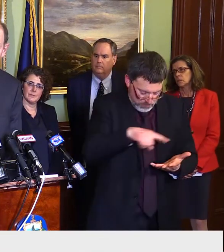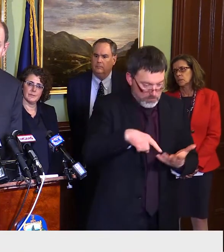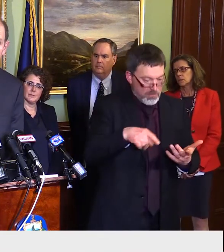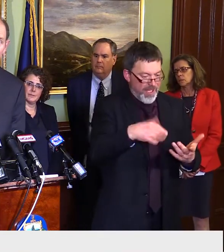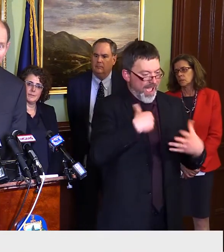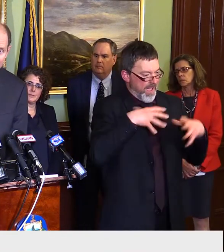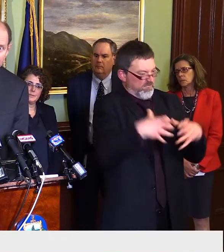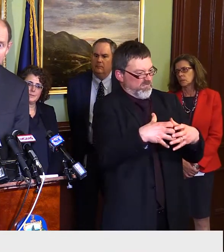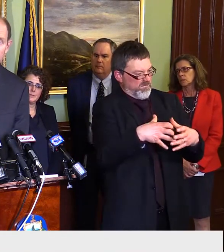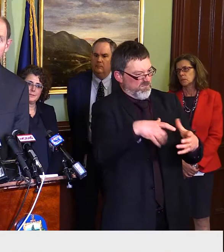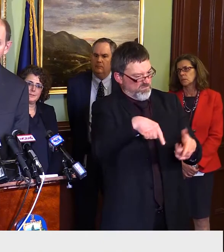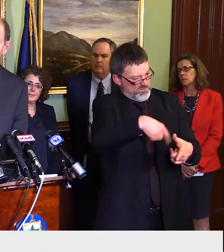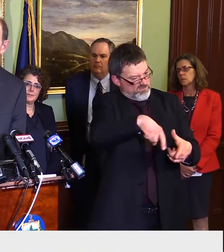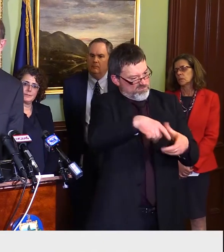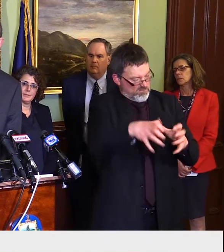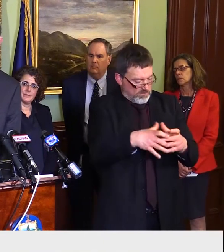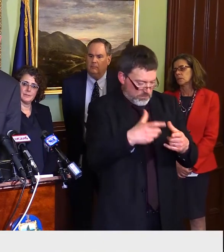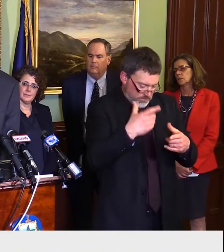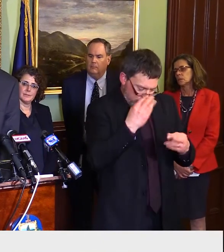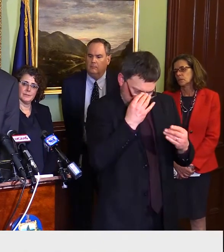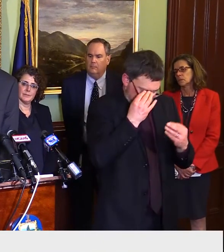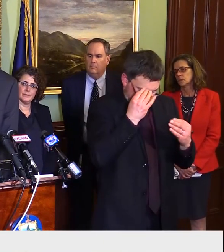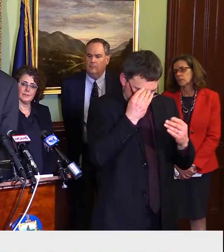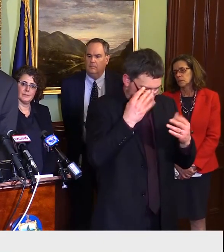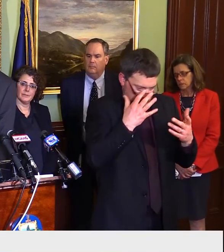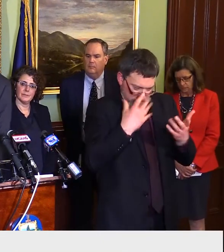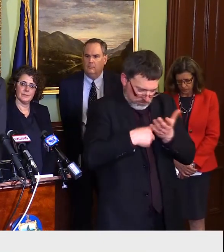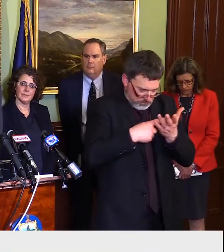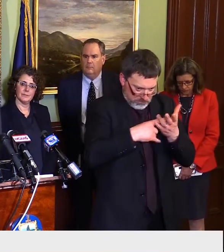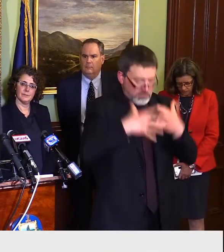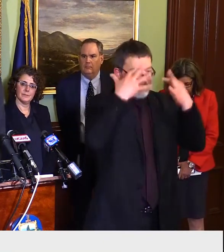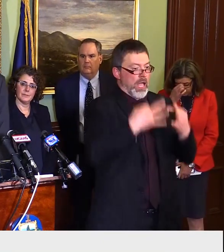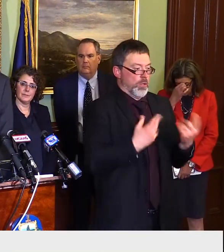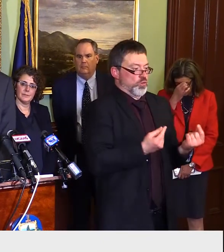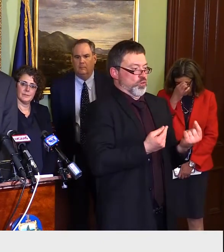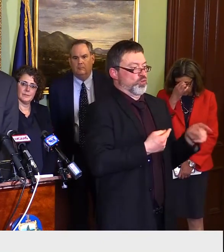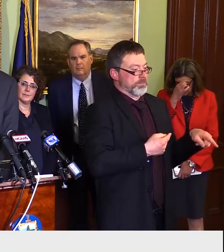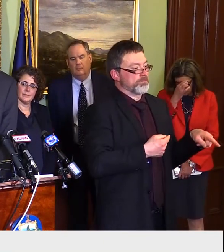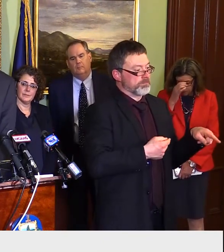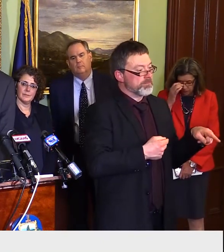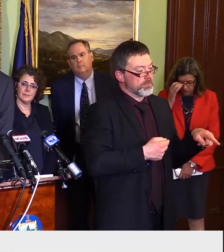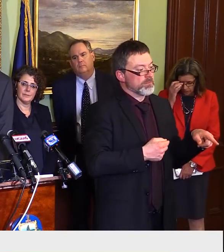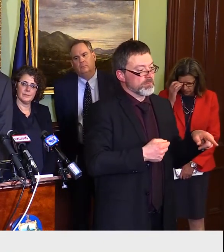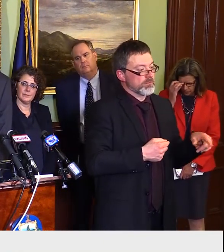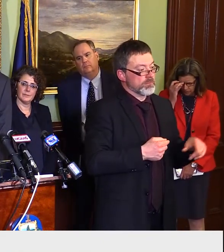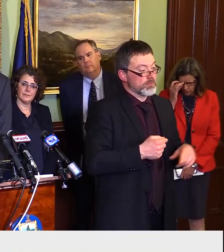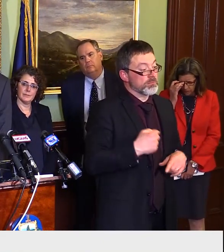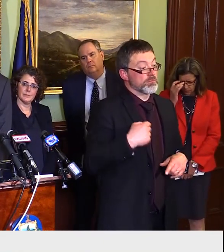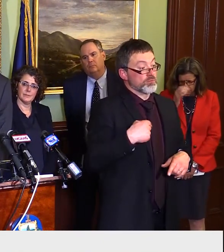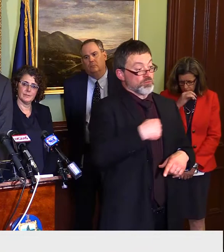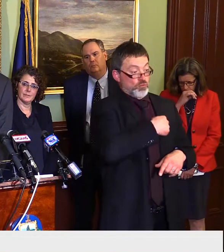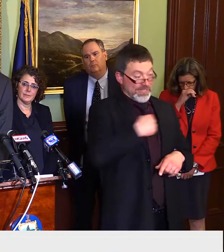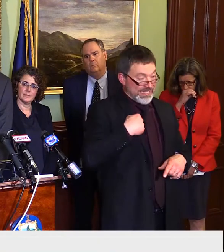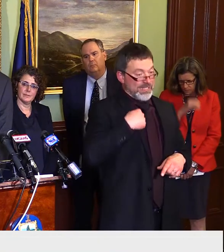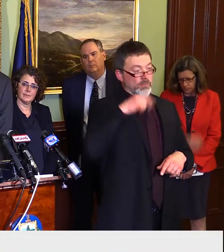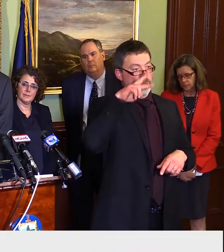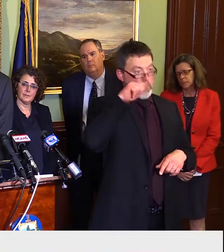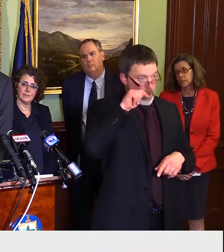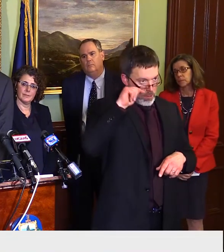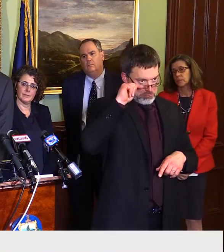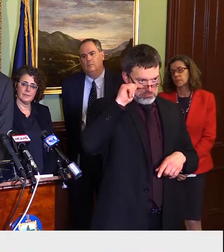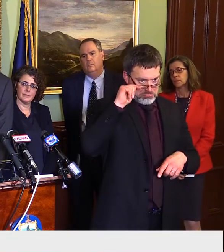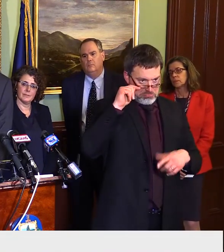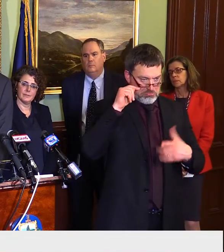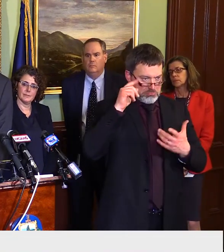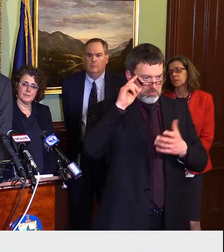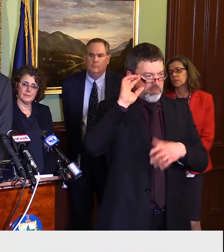science-based because it's on the CDC's program. It's not politically biased information. Which gets back to his question, which is, you know,